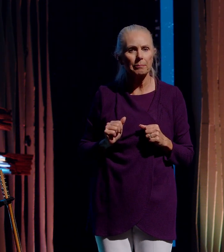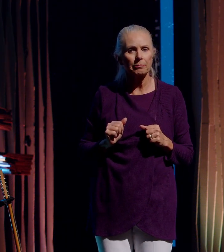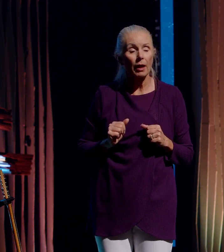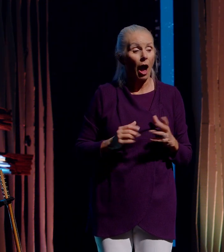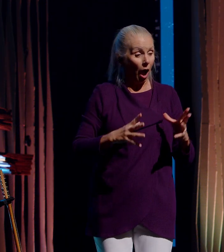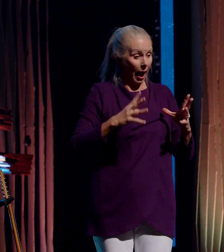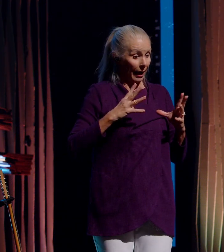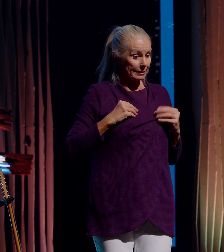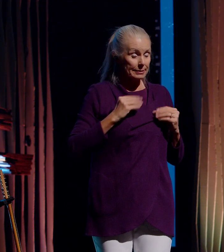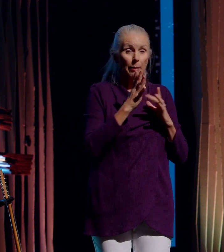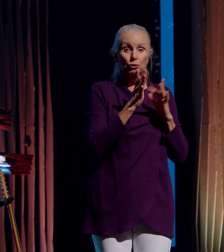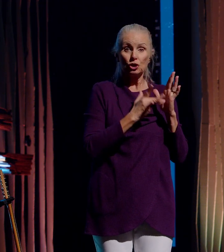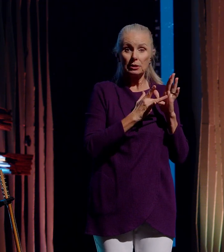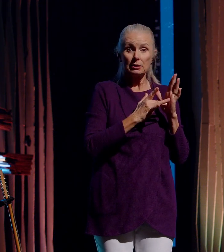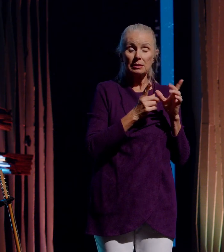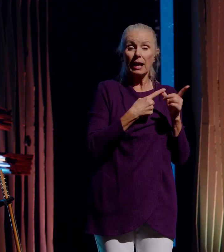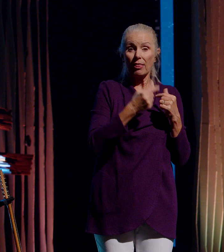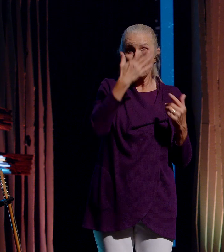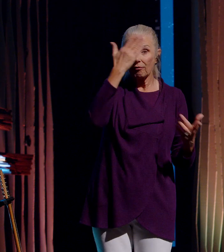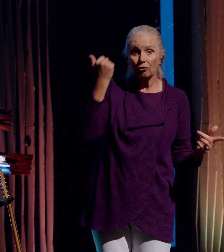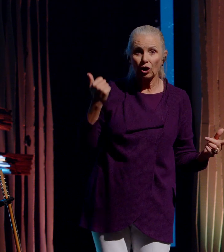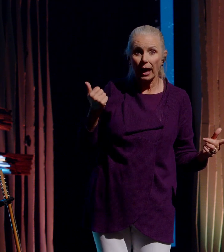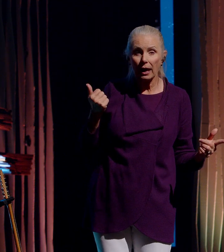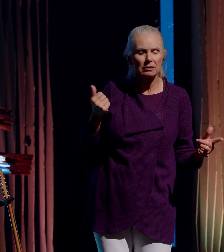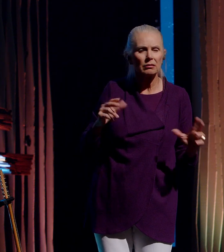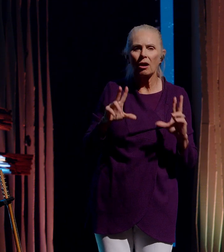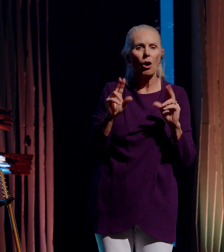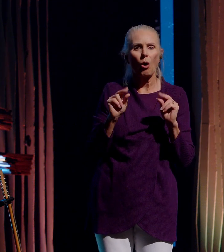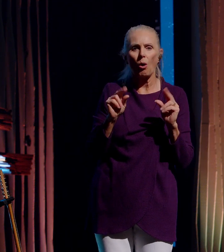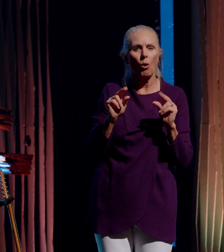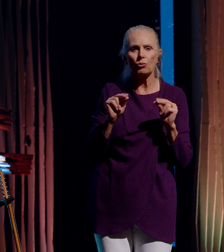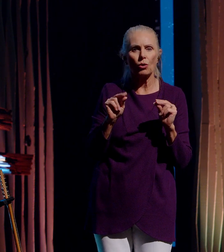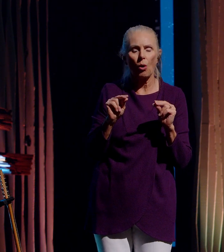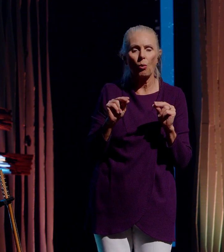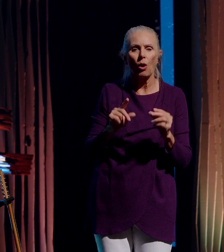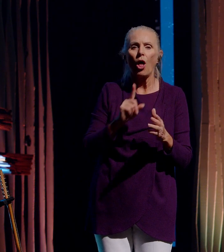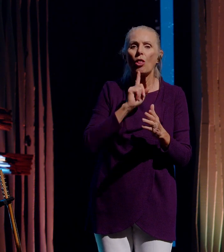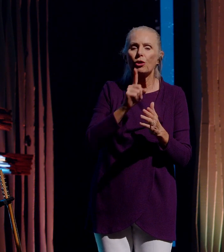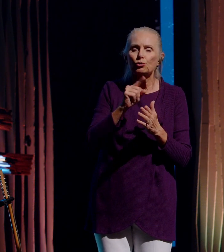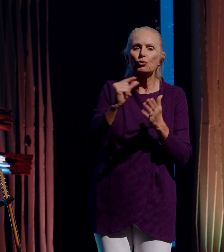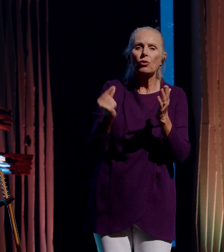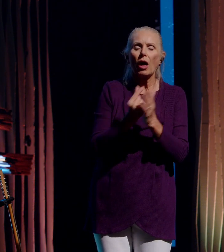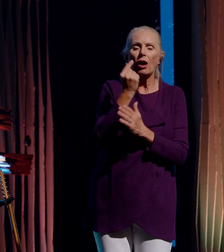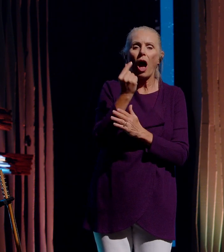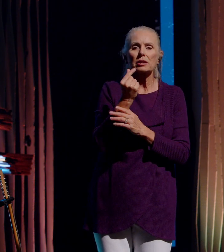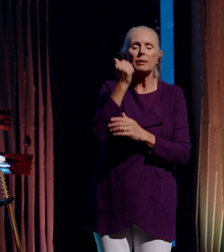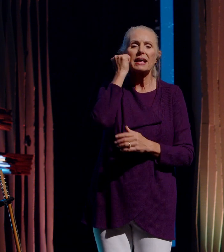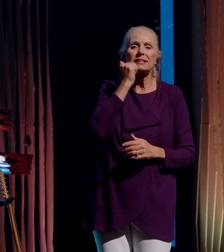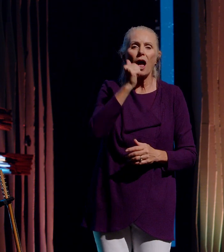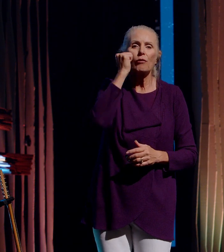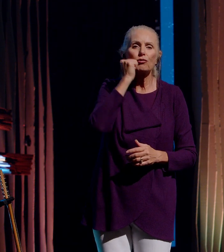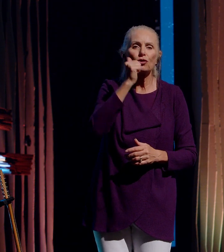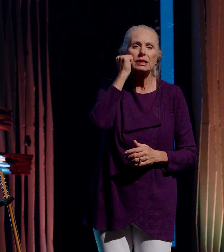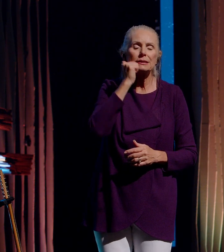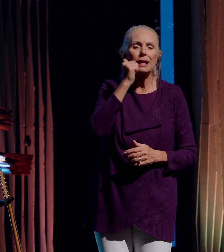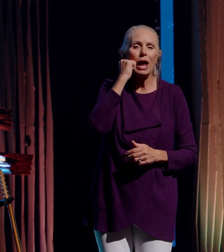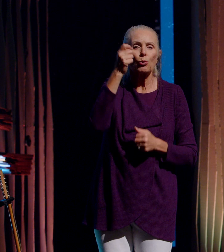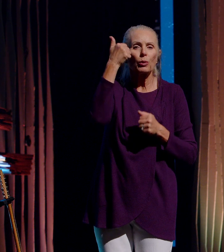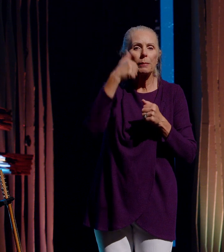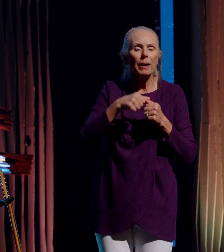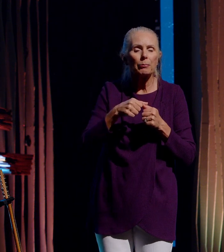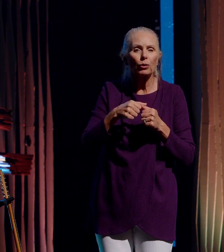it becomes a past memory. But the truth of the gospel is the daily reminder of who we are before the Lord,